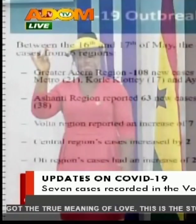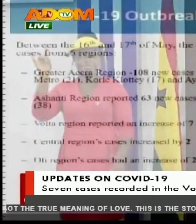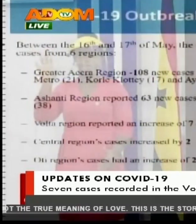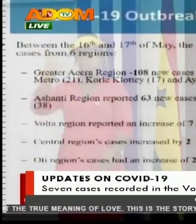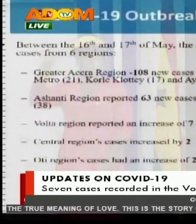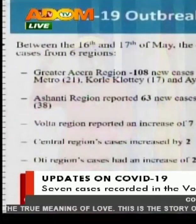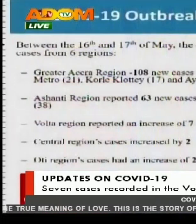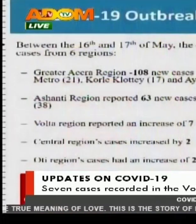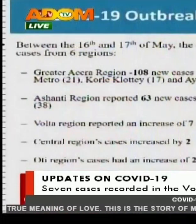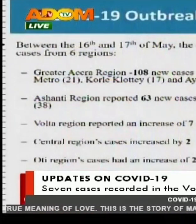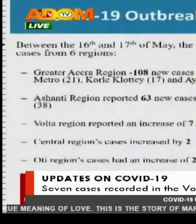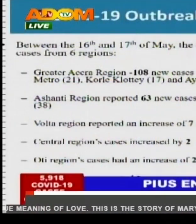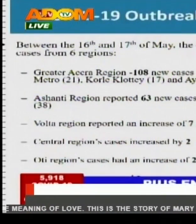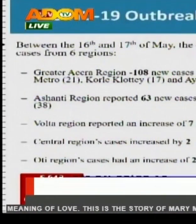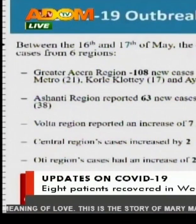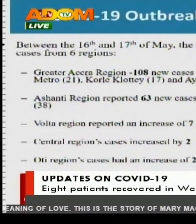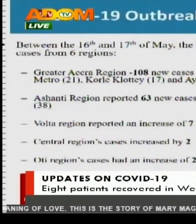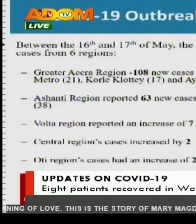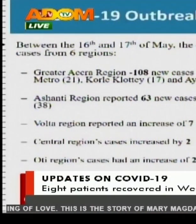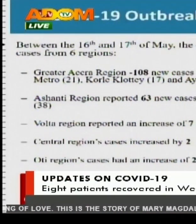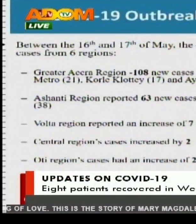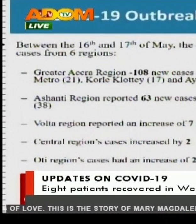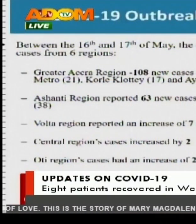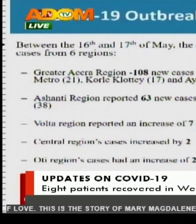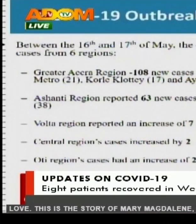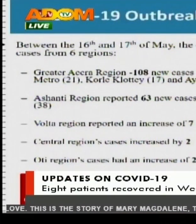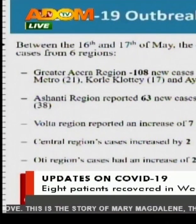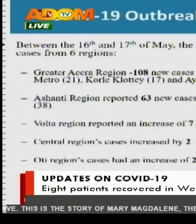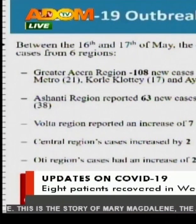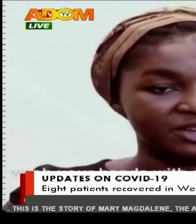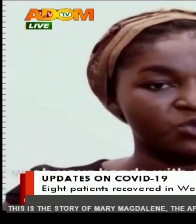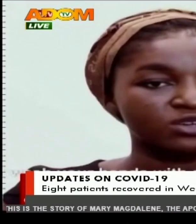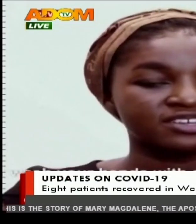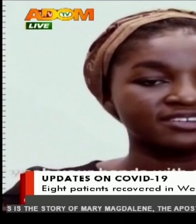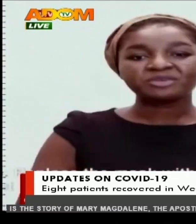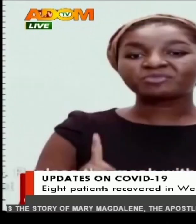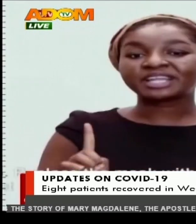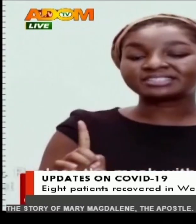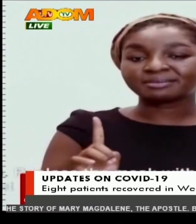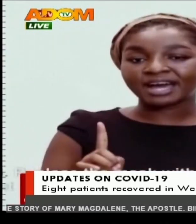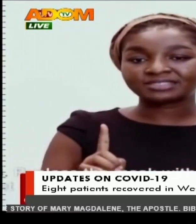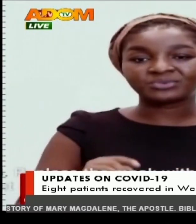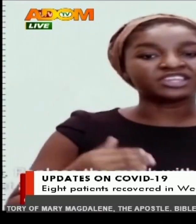5 persons who are ill, moderately and/or critically,